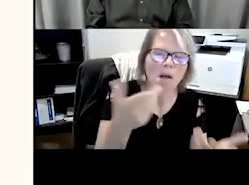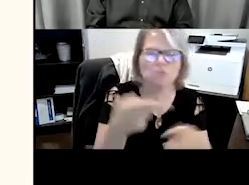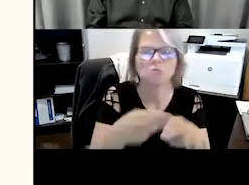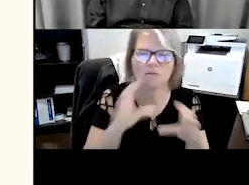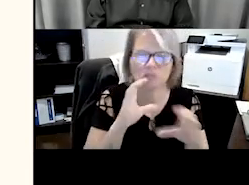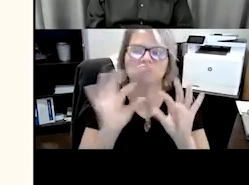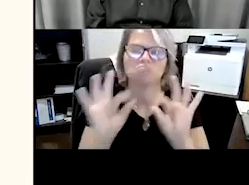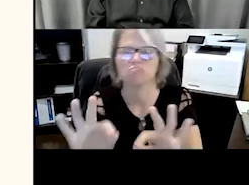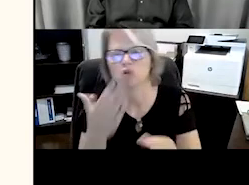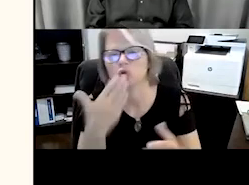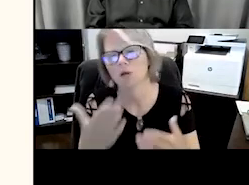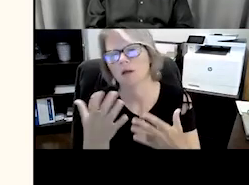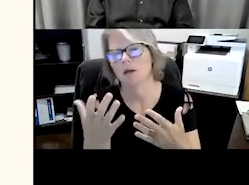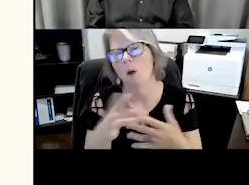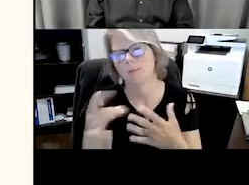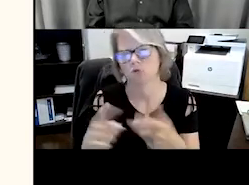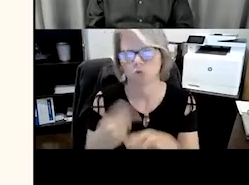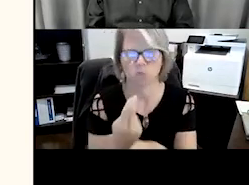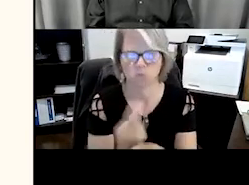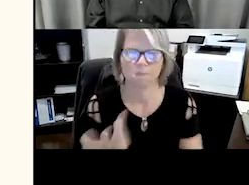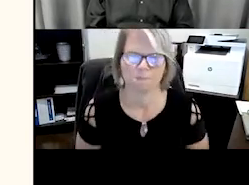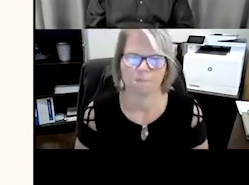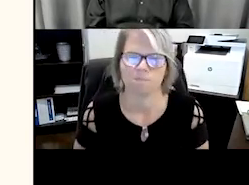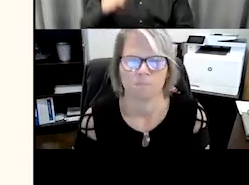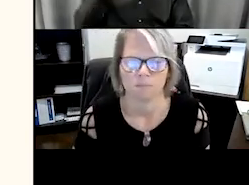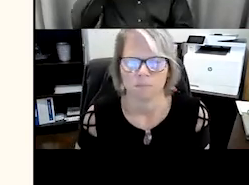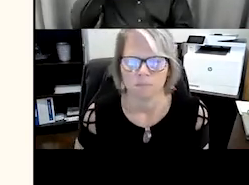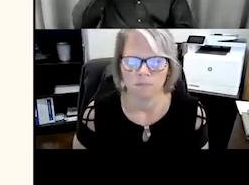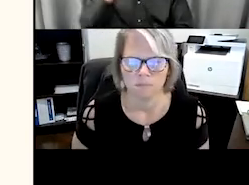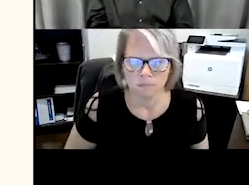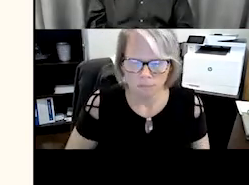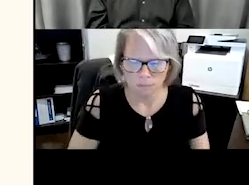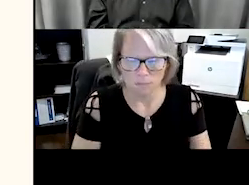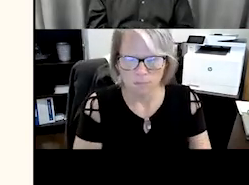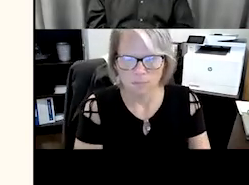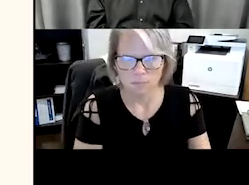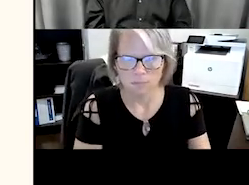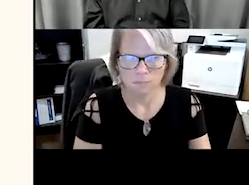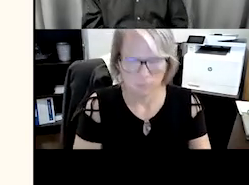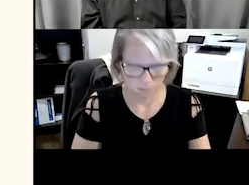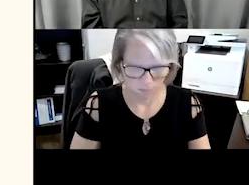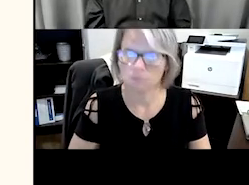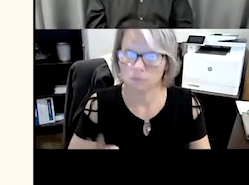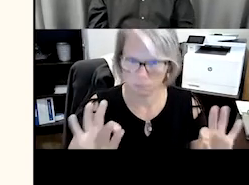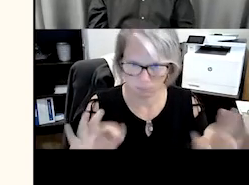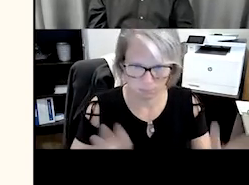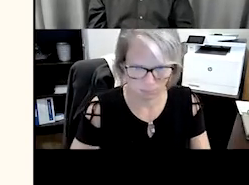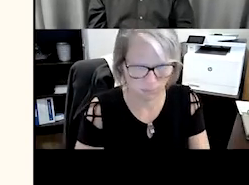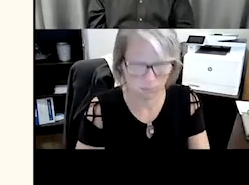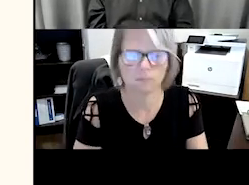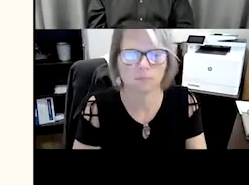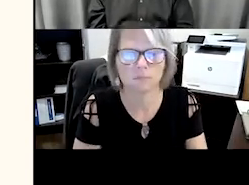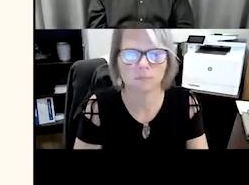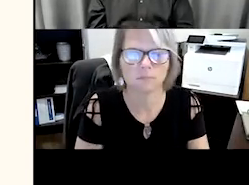for a really long spoken conversation, but for a little short conversation, they work really well. So be thinking about those apps you can download.